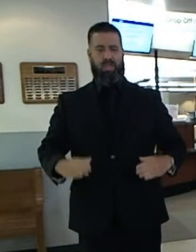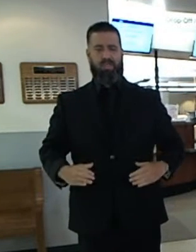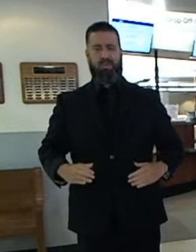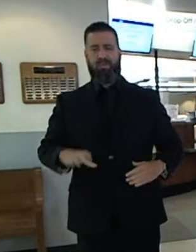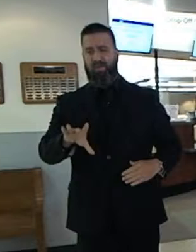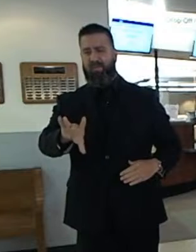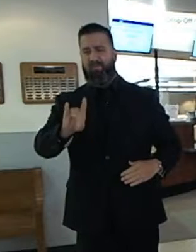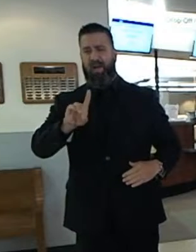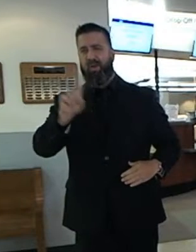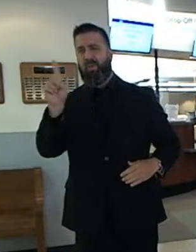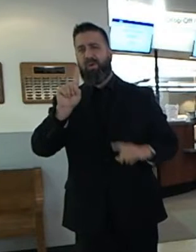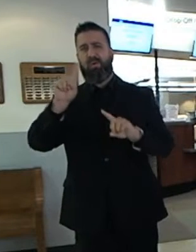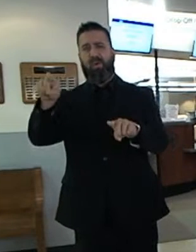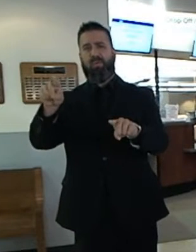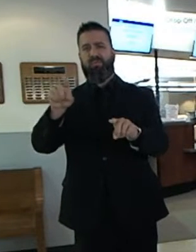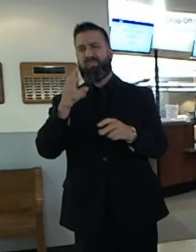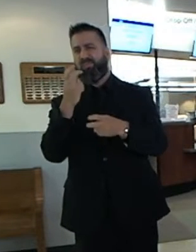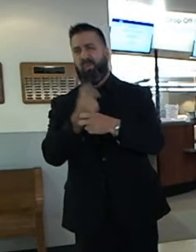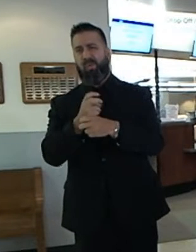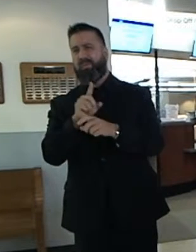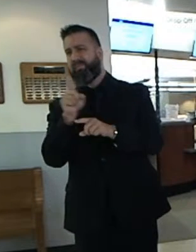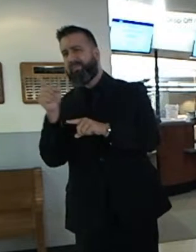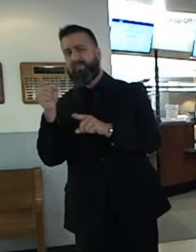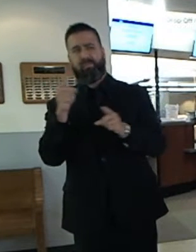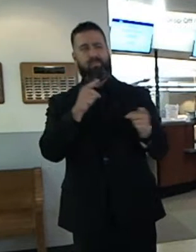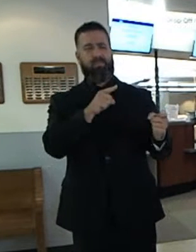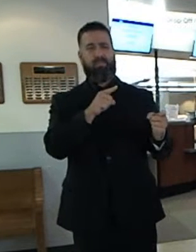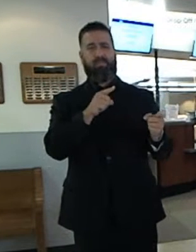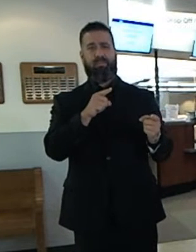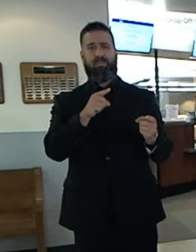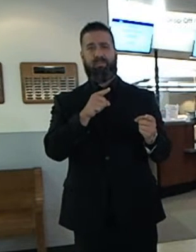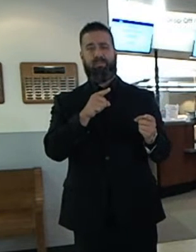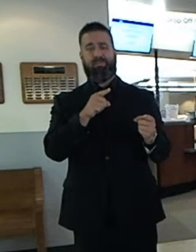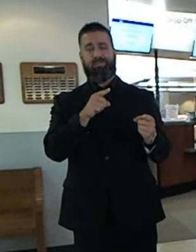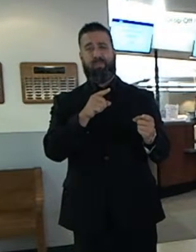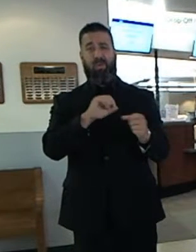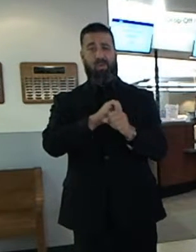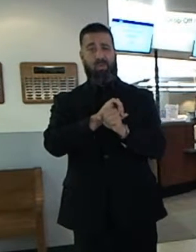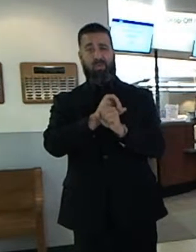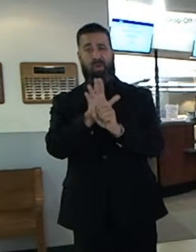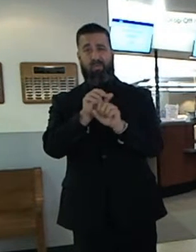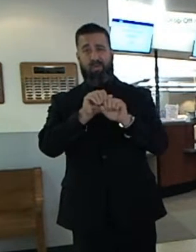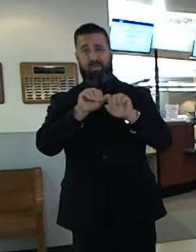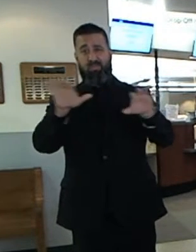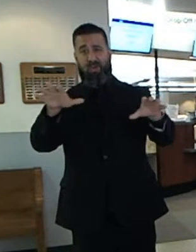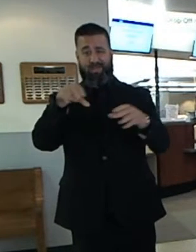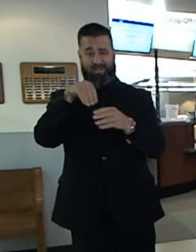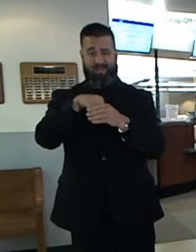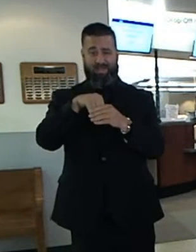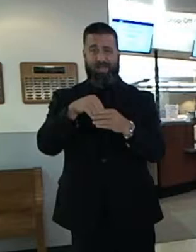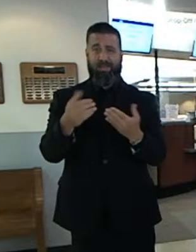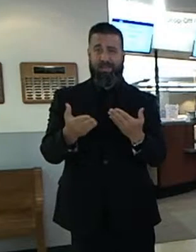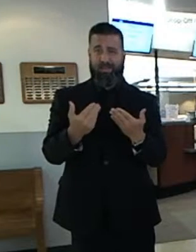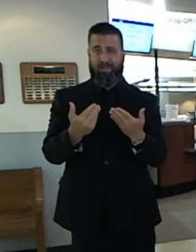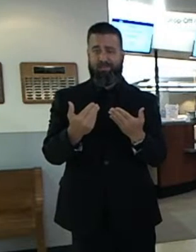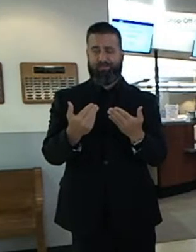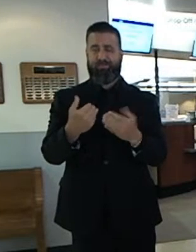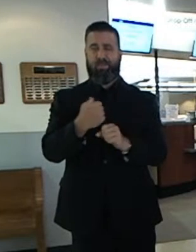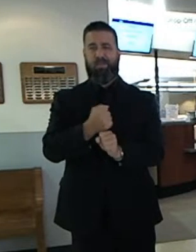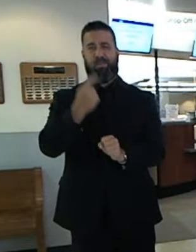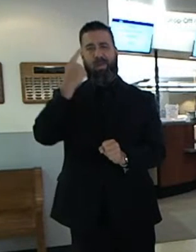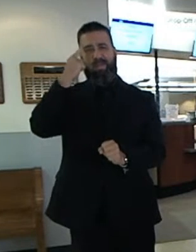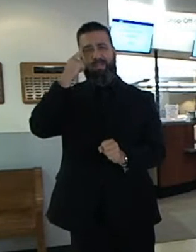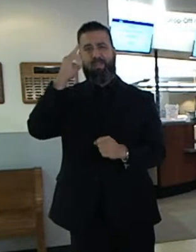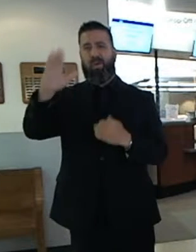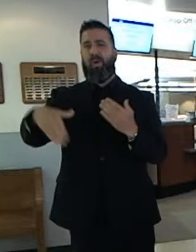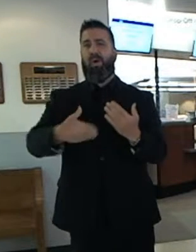to navigate this space. Given the public health concerns of indoor shared spaces, it made more sense to keep